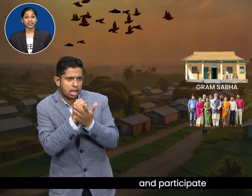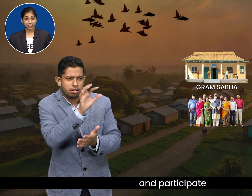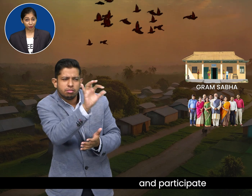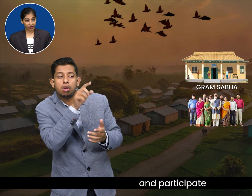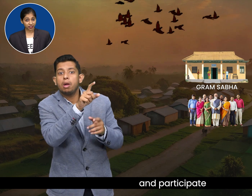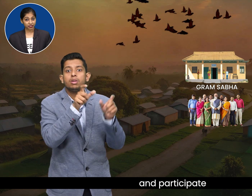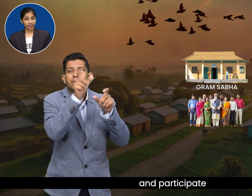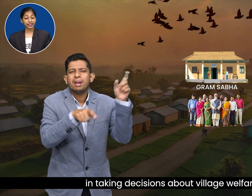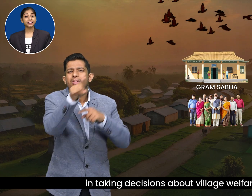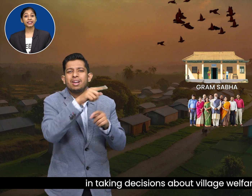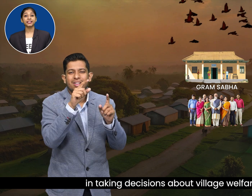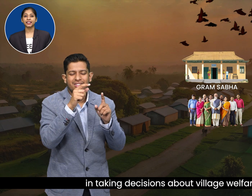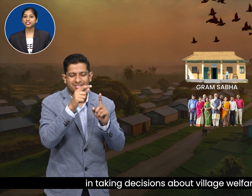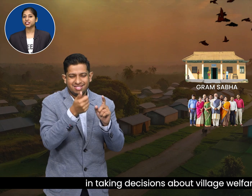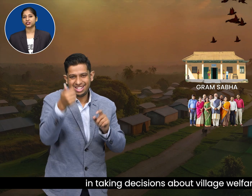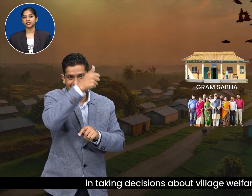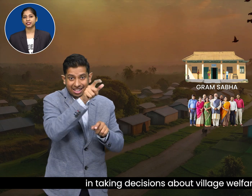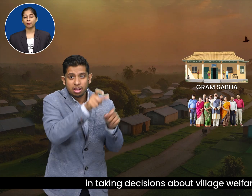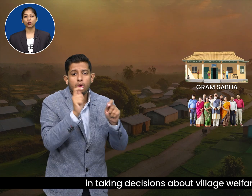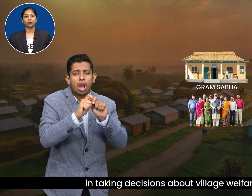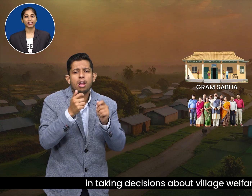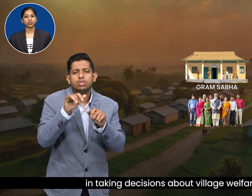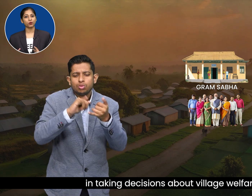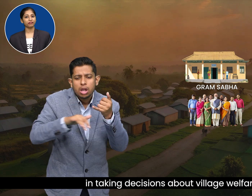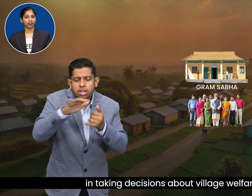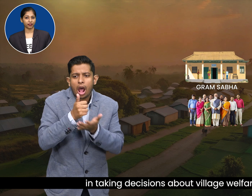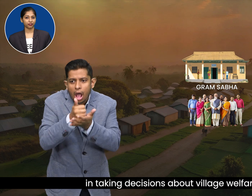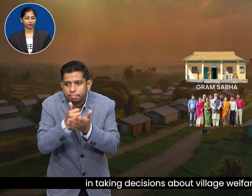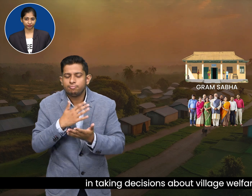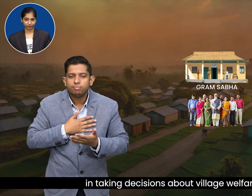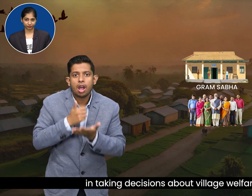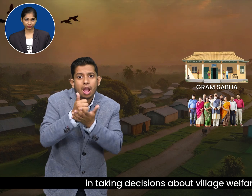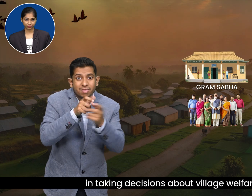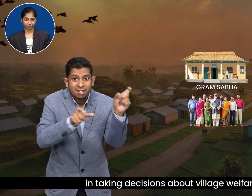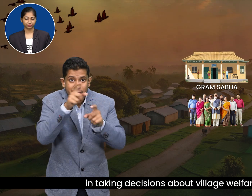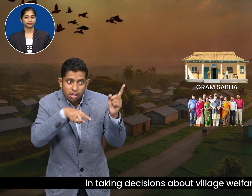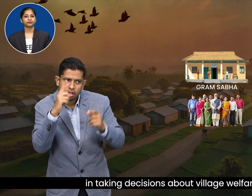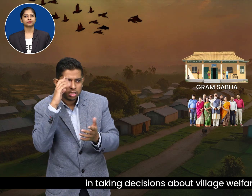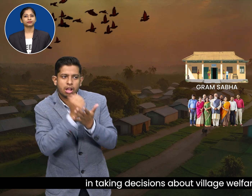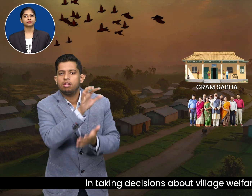and participate in taking decisions about village welfare.